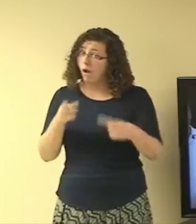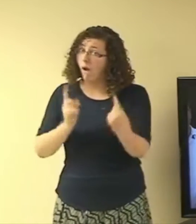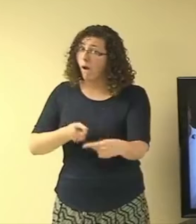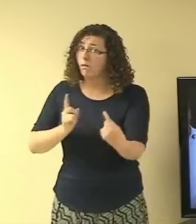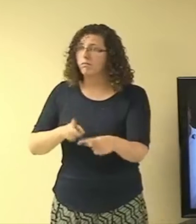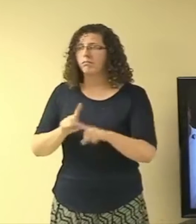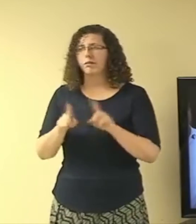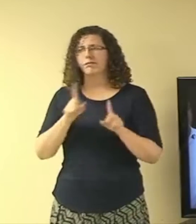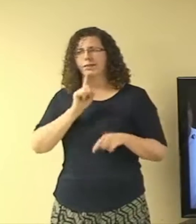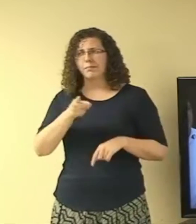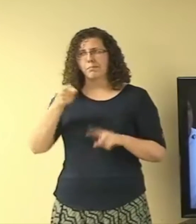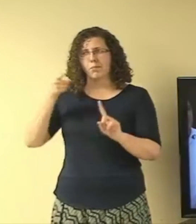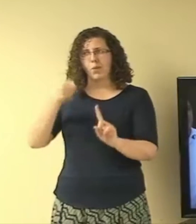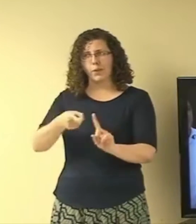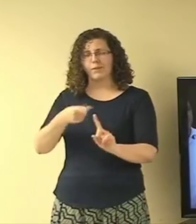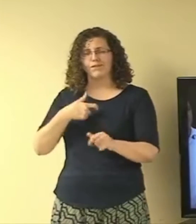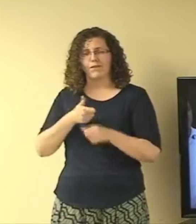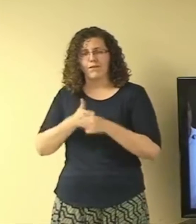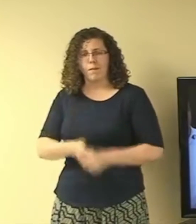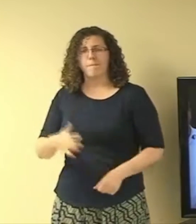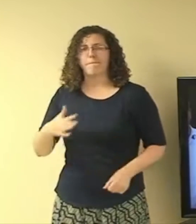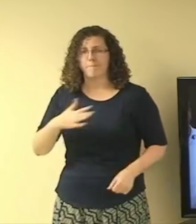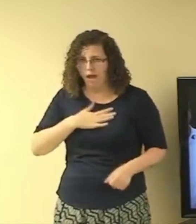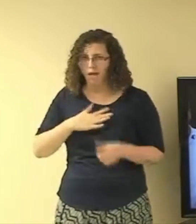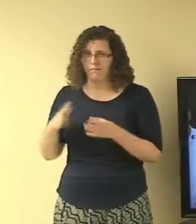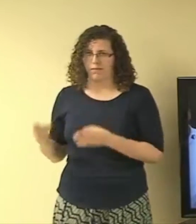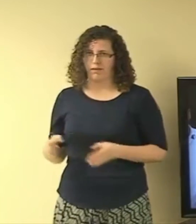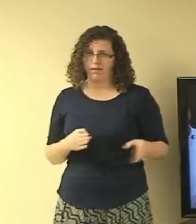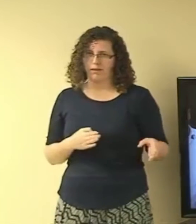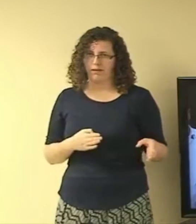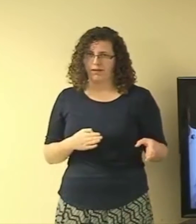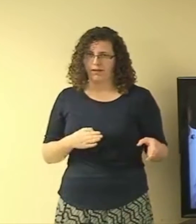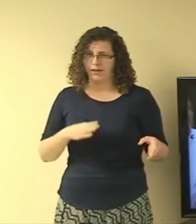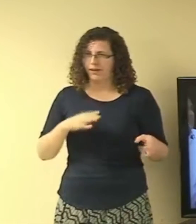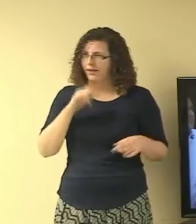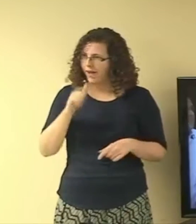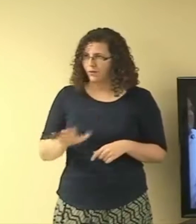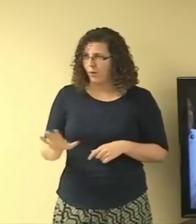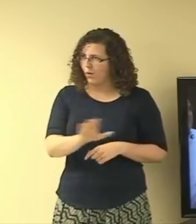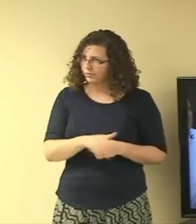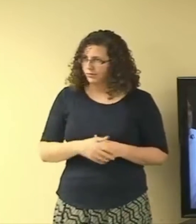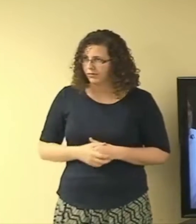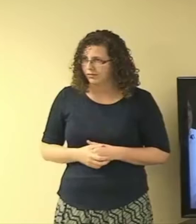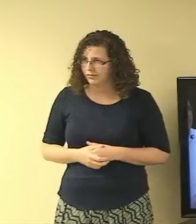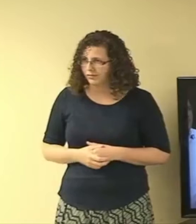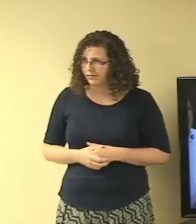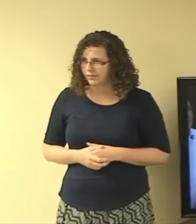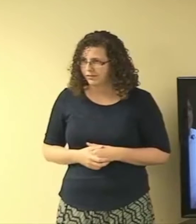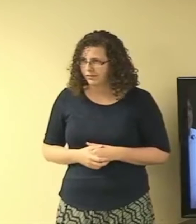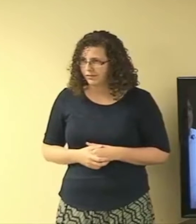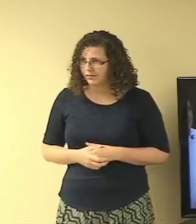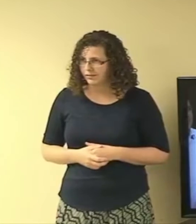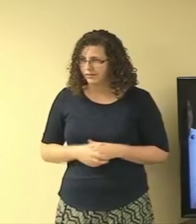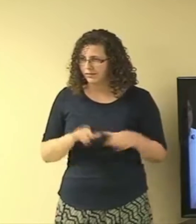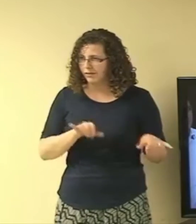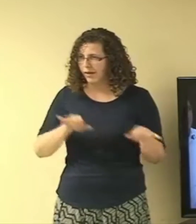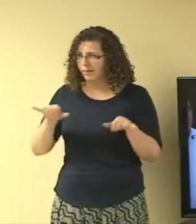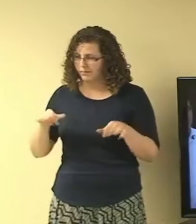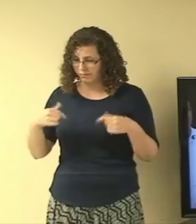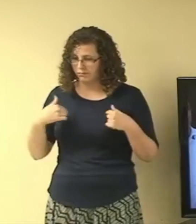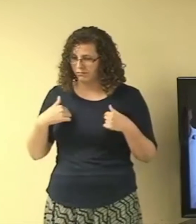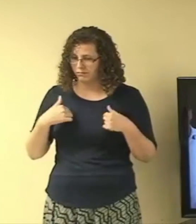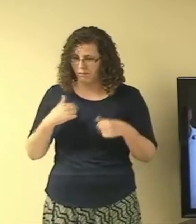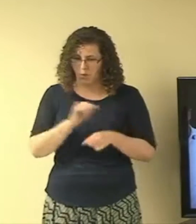what we all decide we're going to do, you better be doing that. This isn't yours to goof off with. It's not yours. You don't own it. You're managing it for me. I'm the